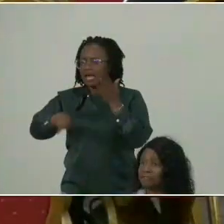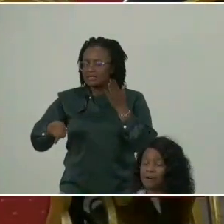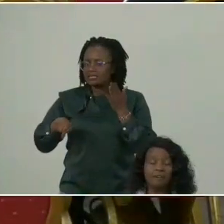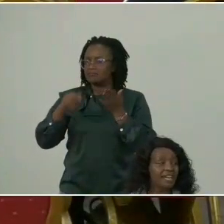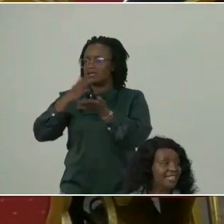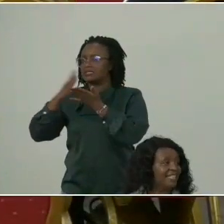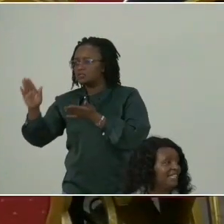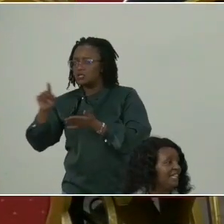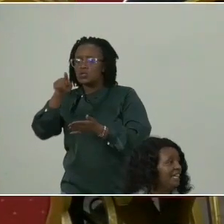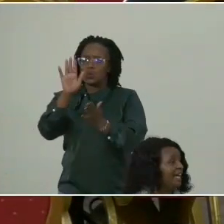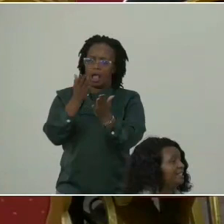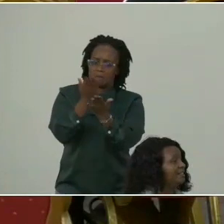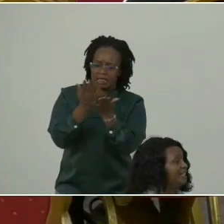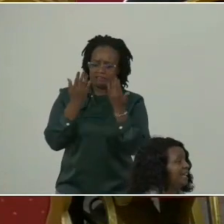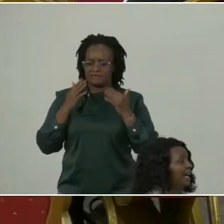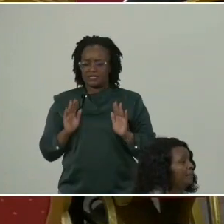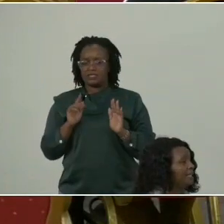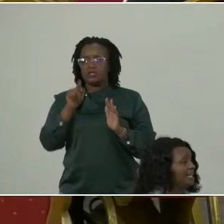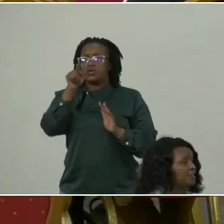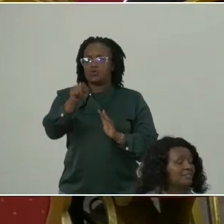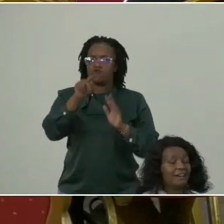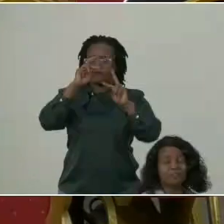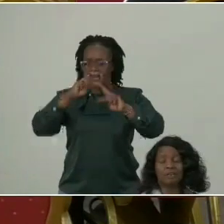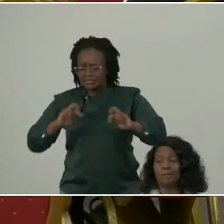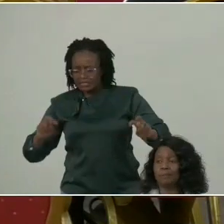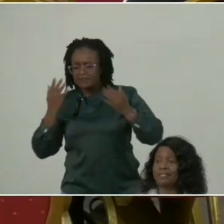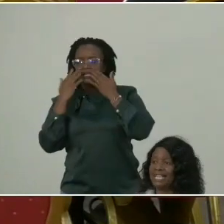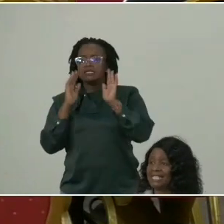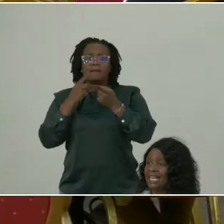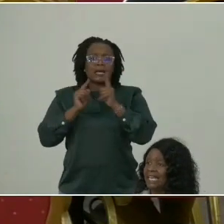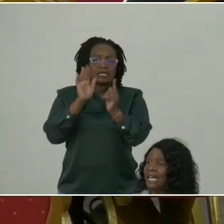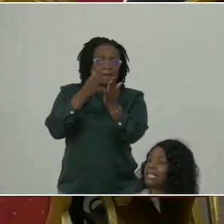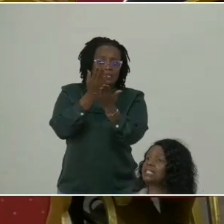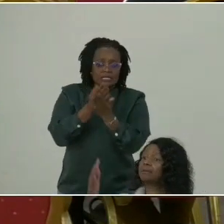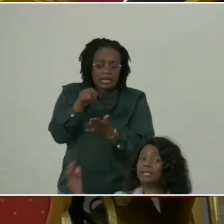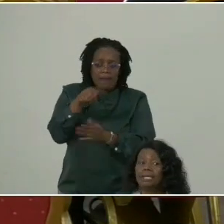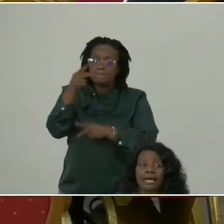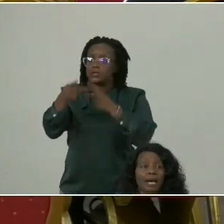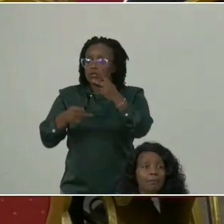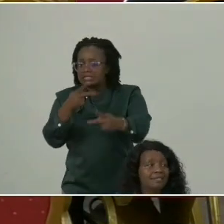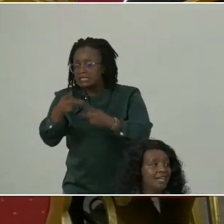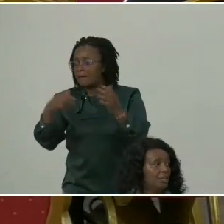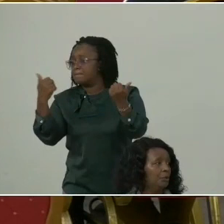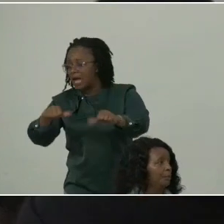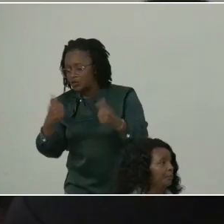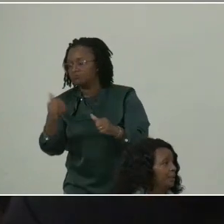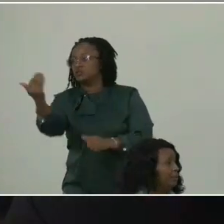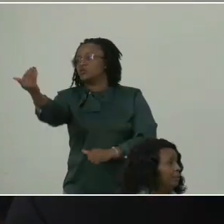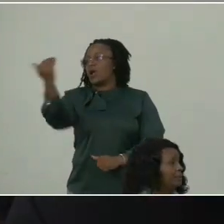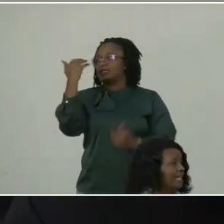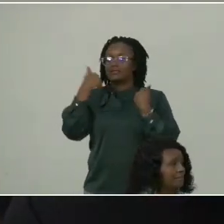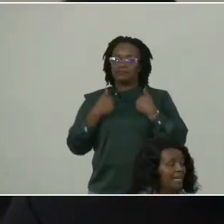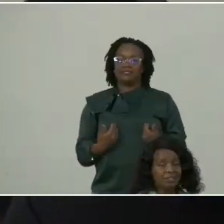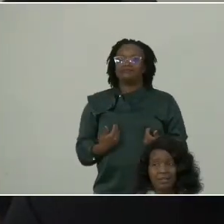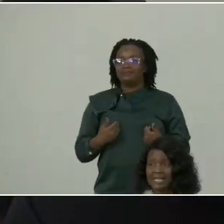gone for vetting, and the applications have not been processed, ask me, I will tell you,